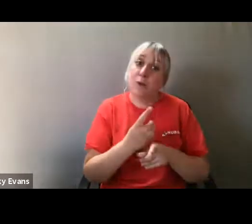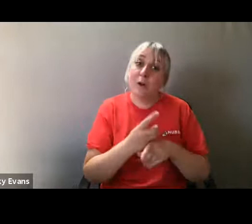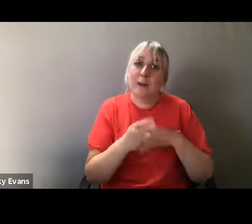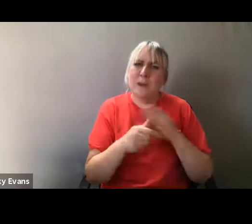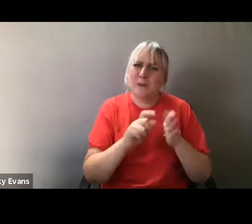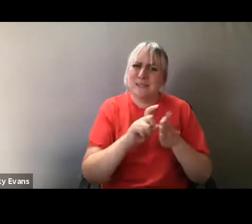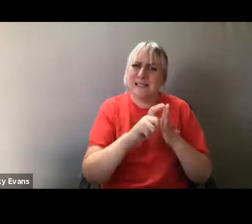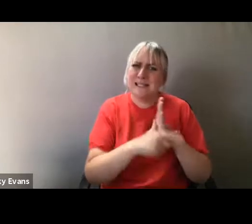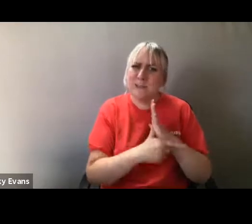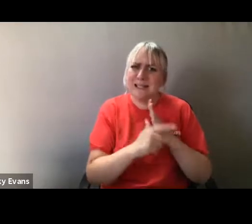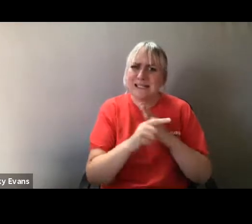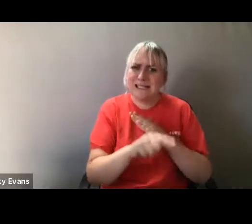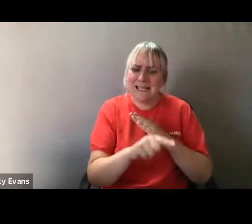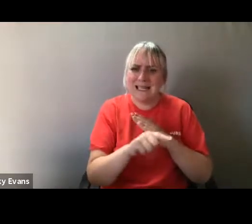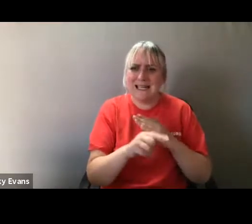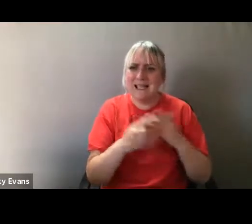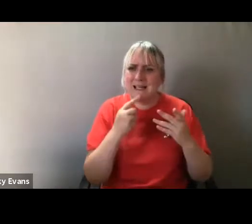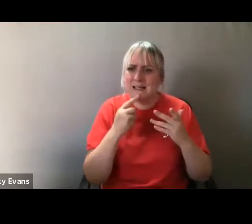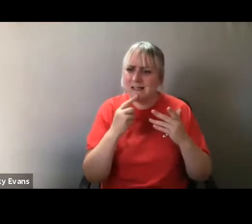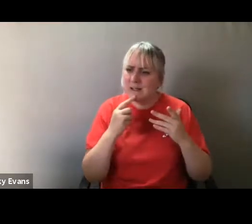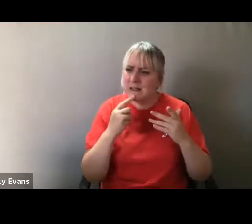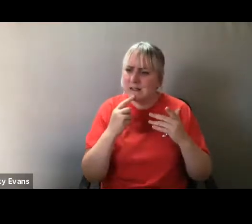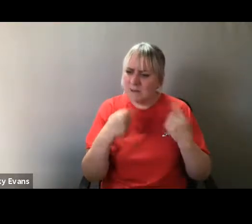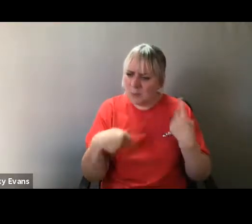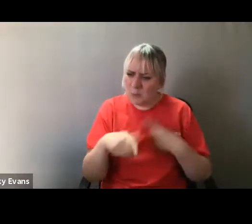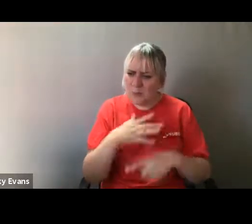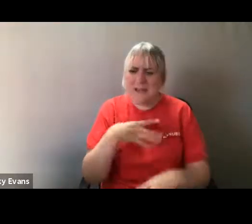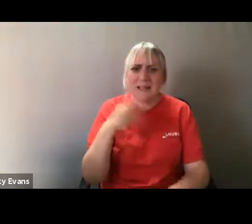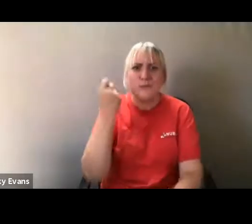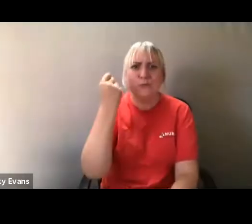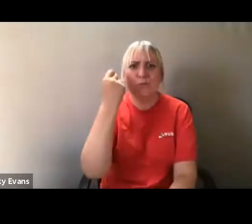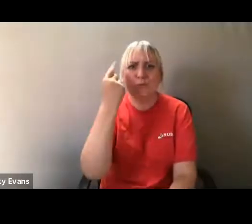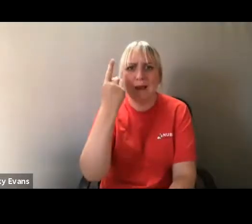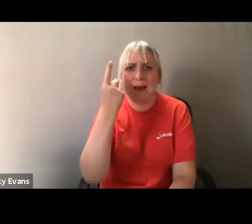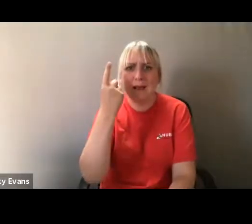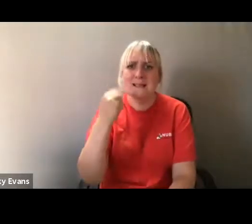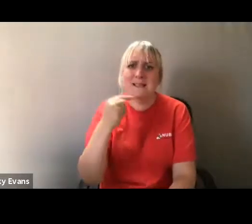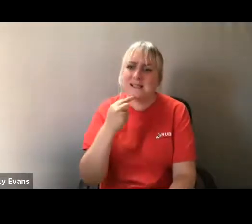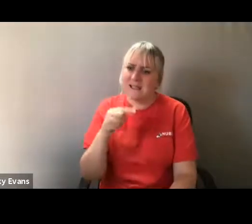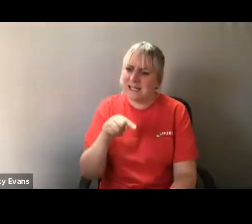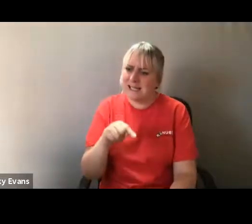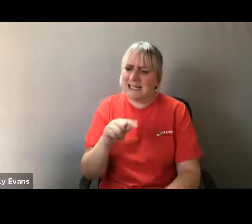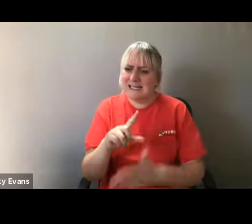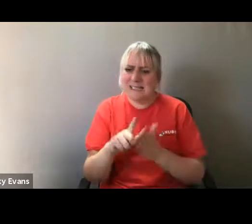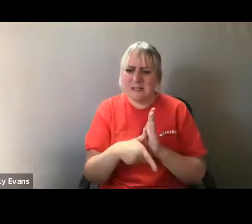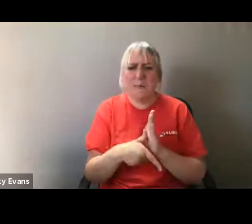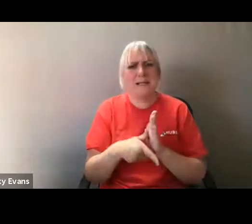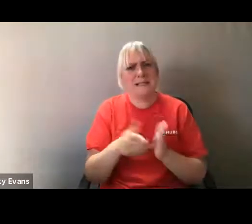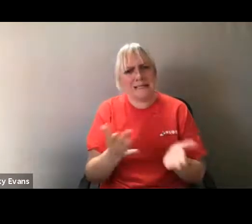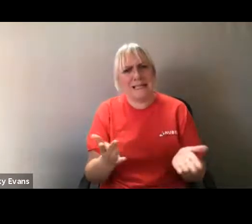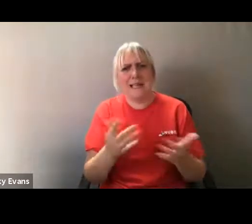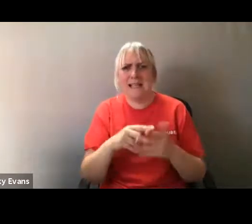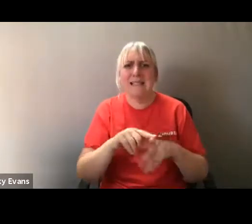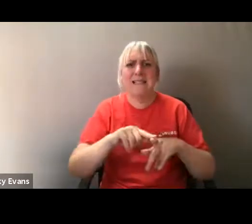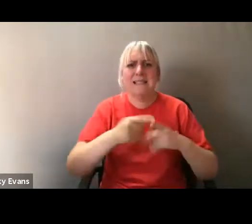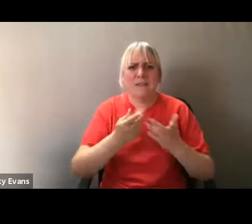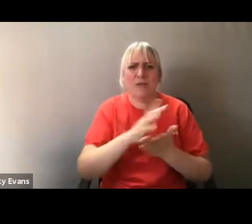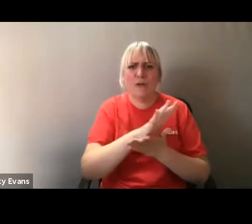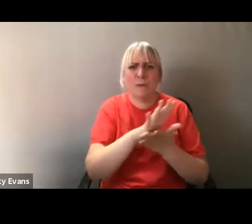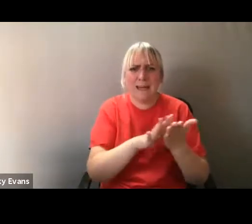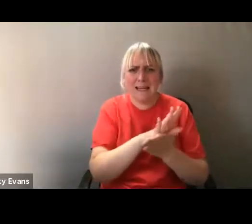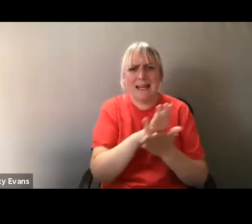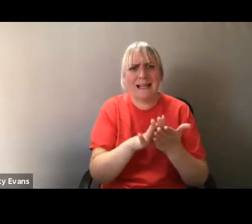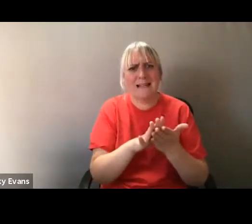disability, we got to realise that it has different meanings in different